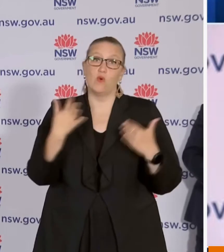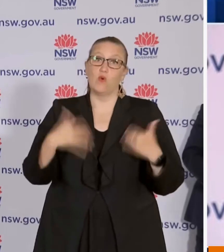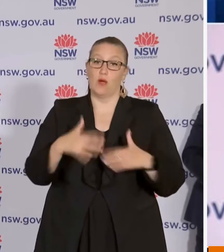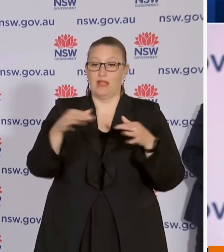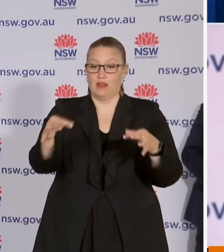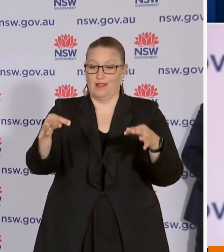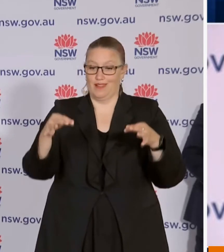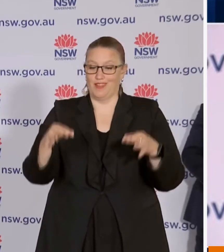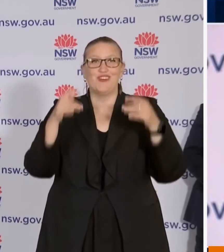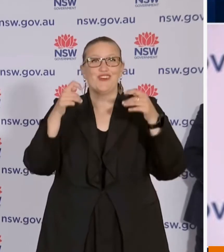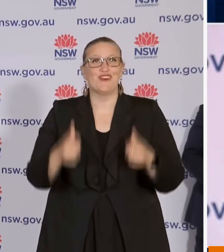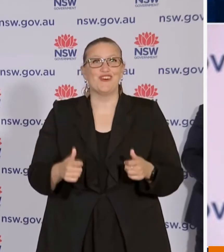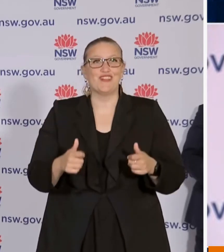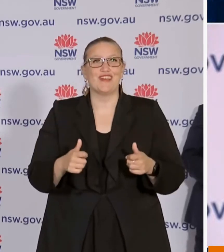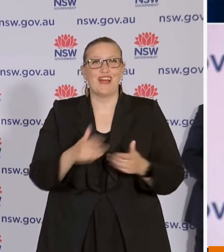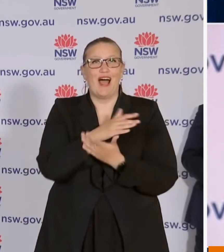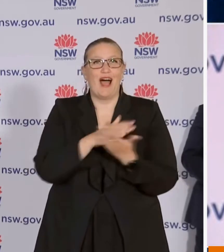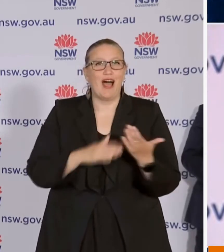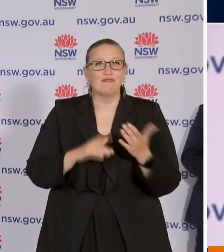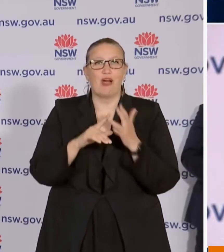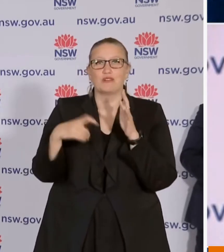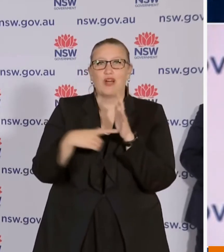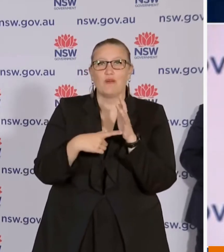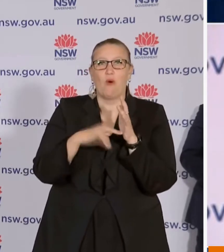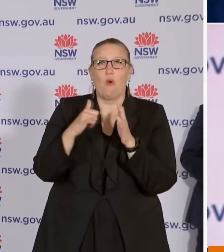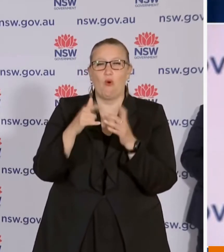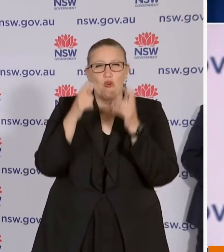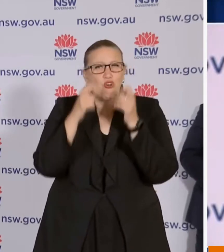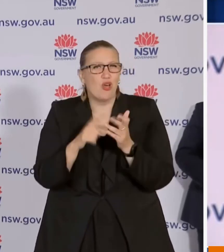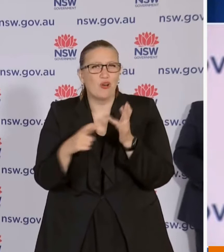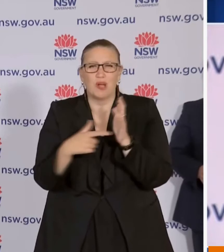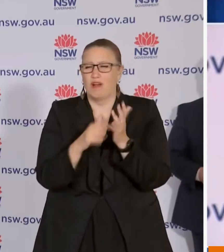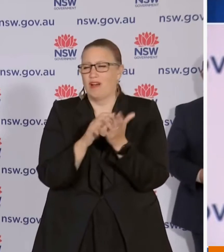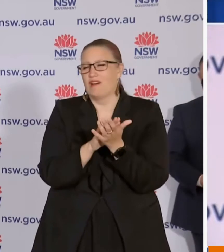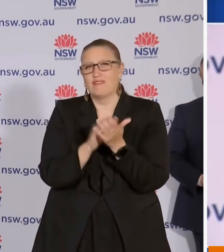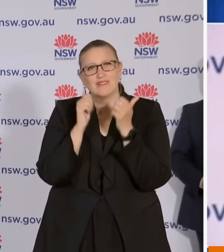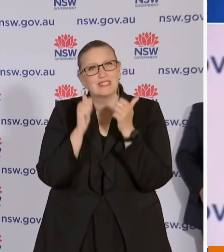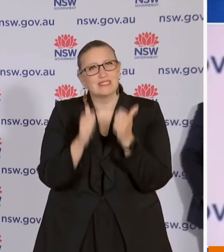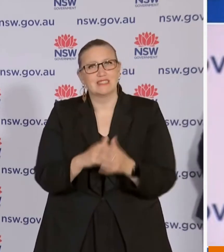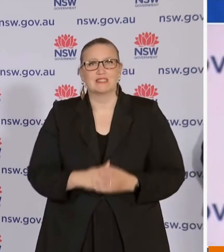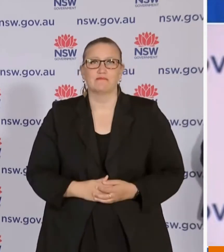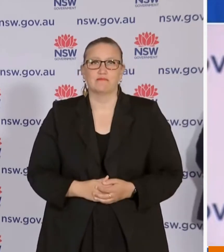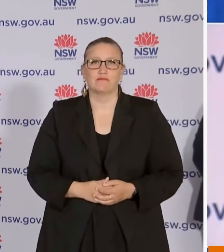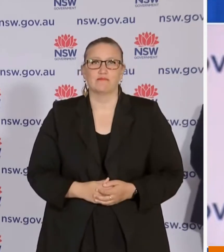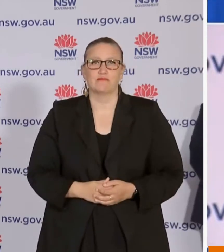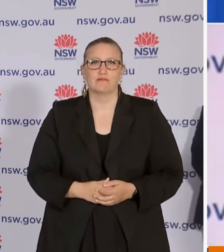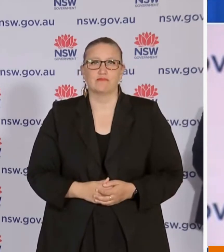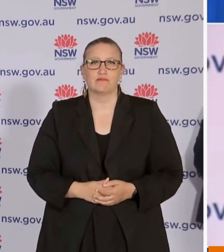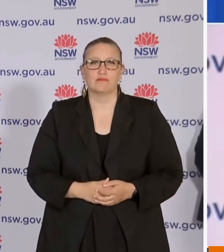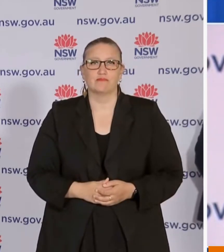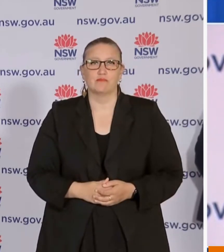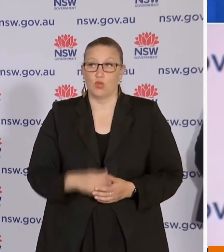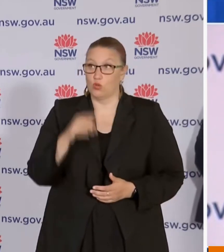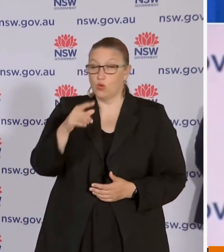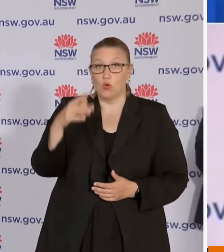employees are vaccinated. If you're a citizen, make sure yourself and your family and loved ones are vaccinated, and your friends, because that is our ticket to freedom. Vaccination is